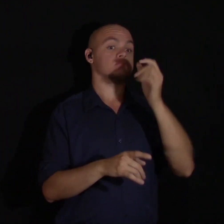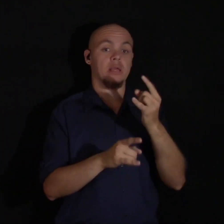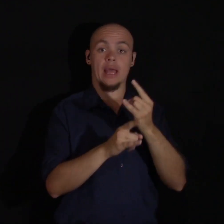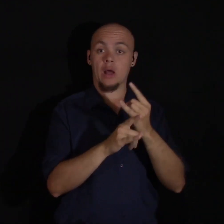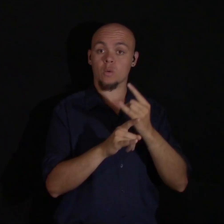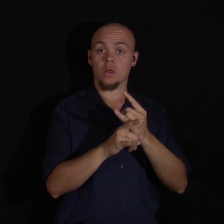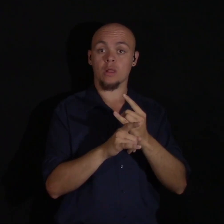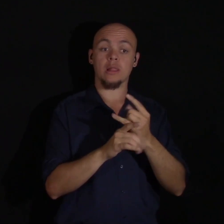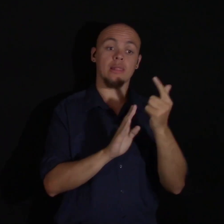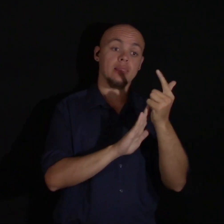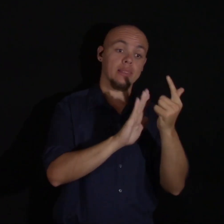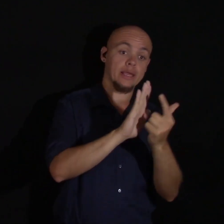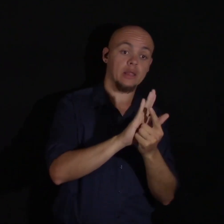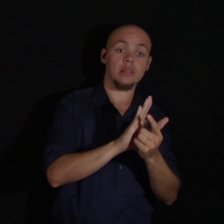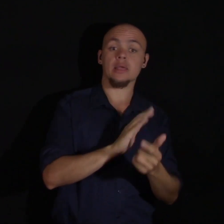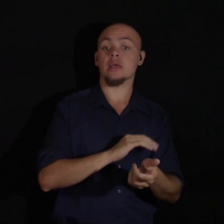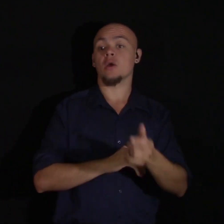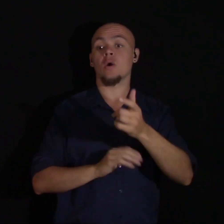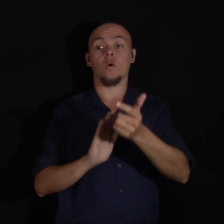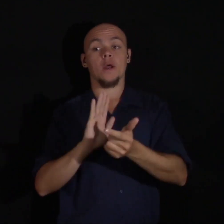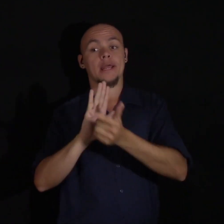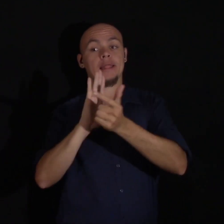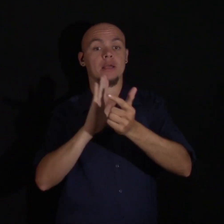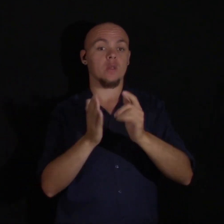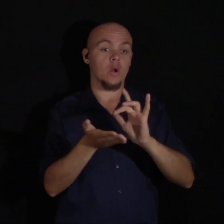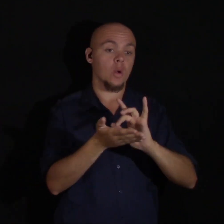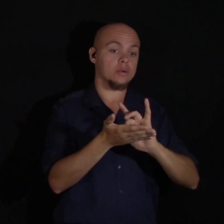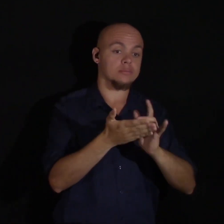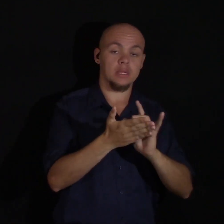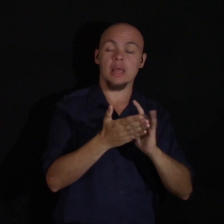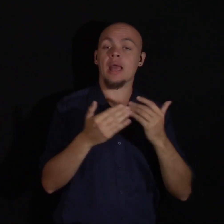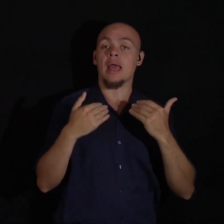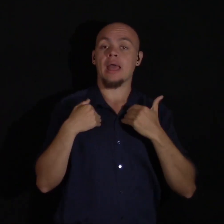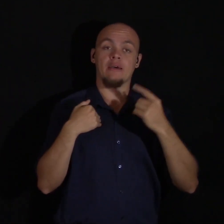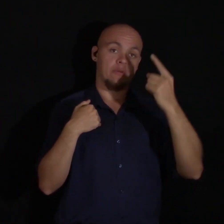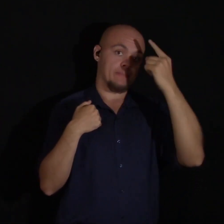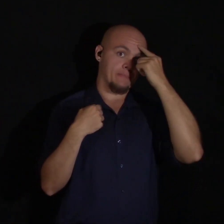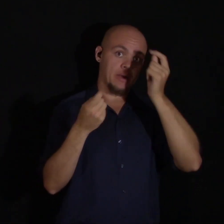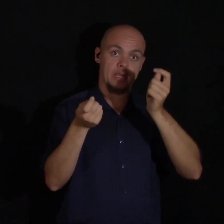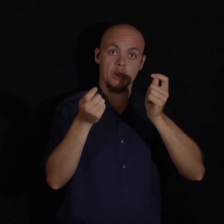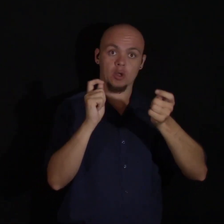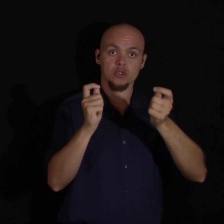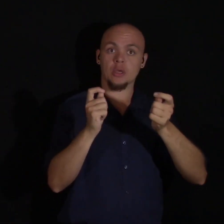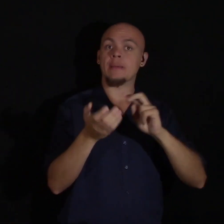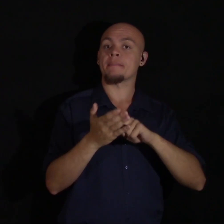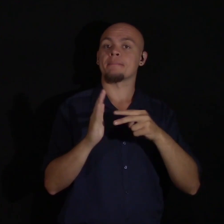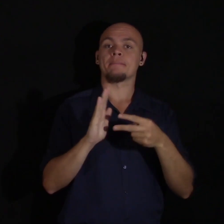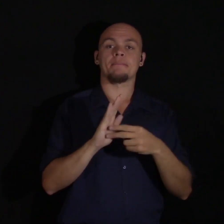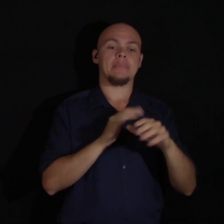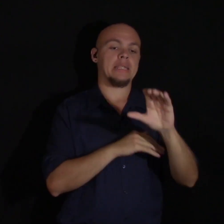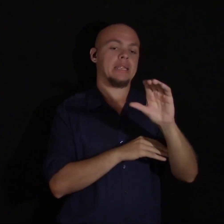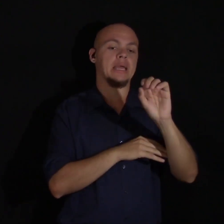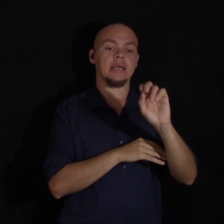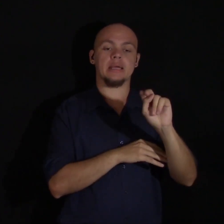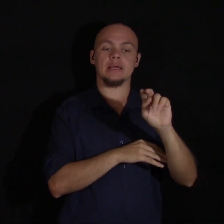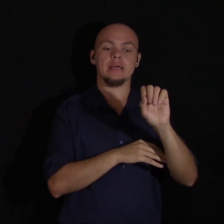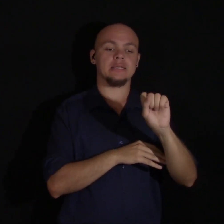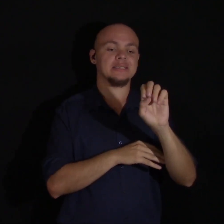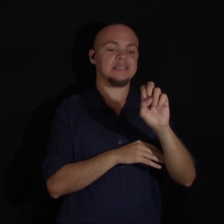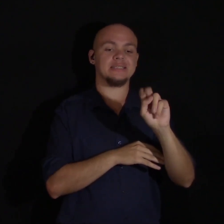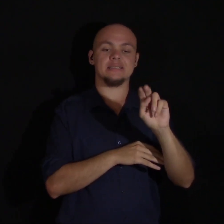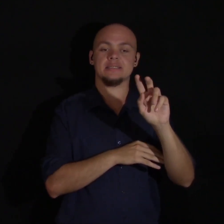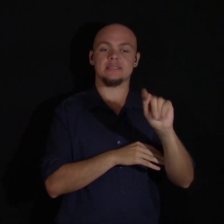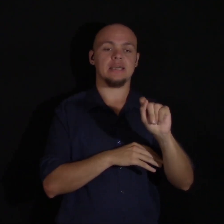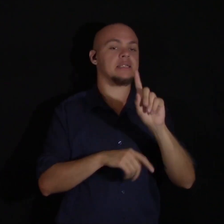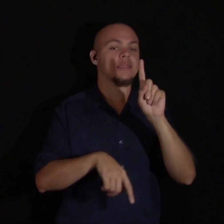or illegal drugs, or even prescription drugs that have mind-altering effects, they cannot consent to sexual activity.